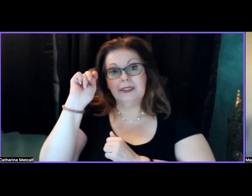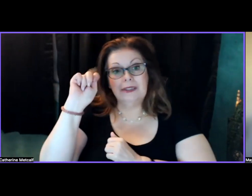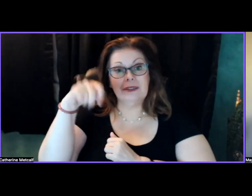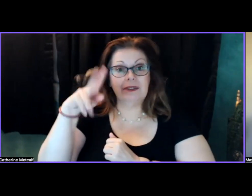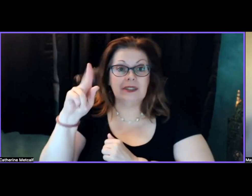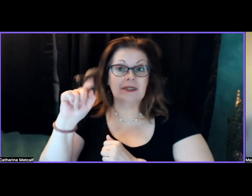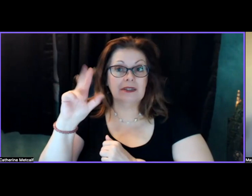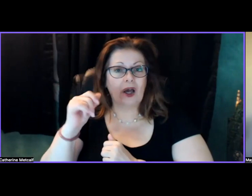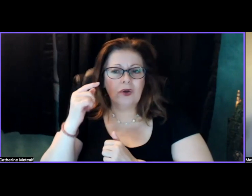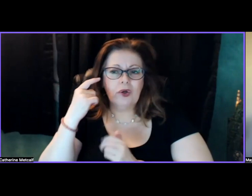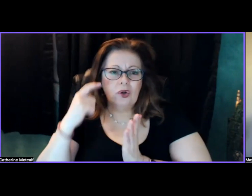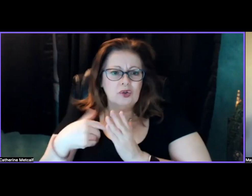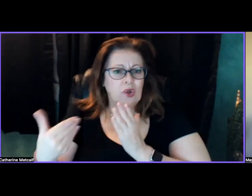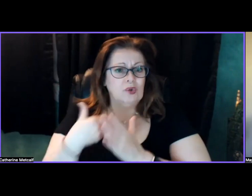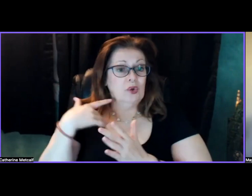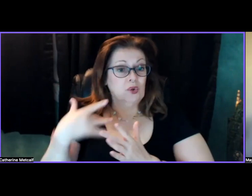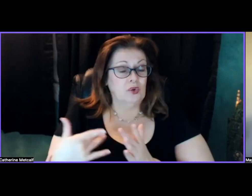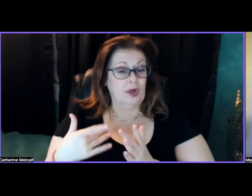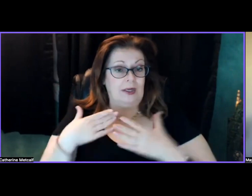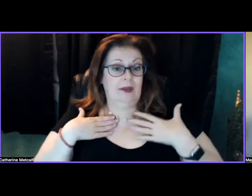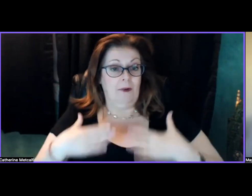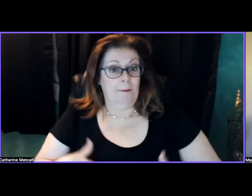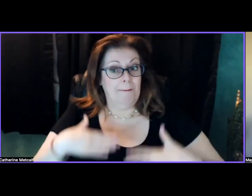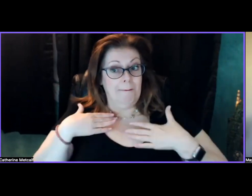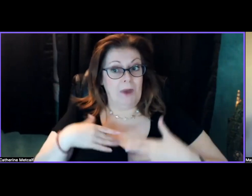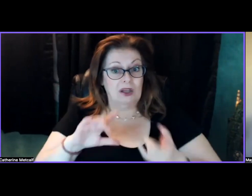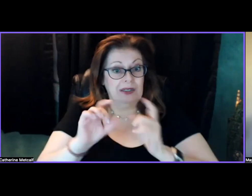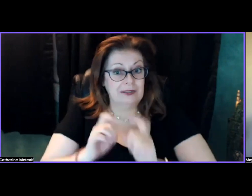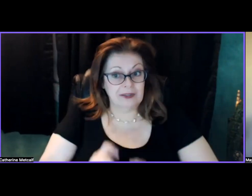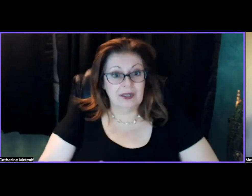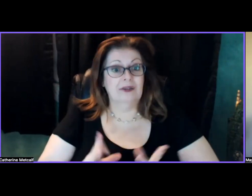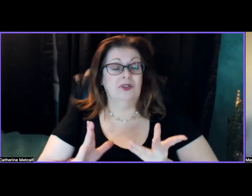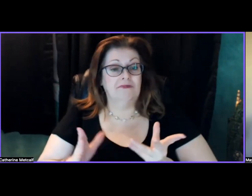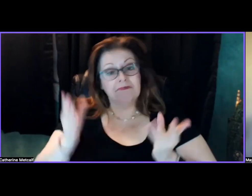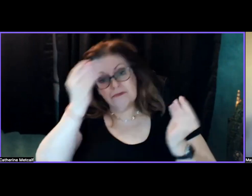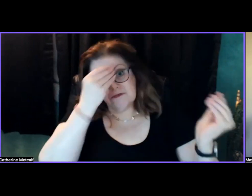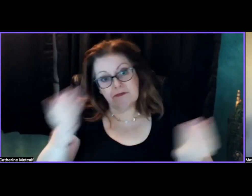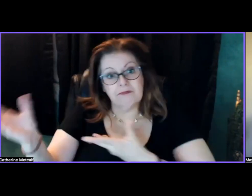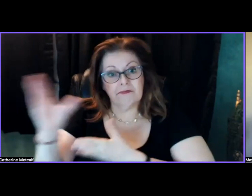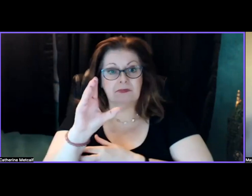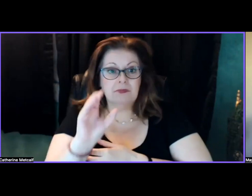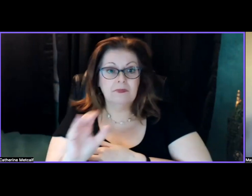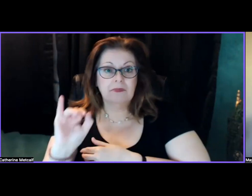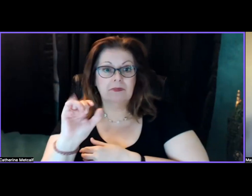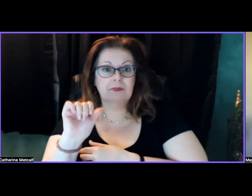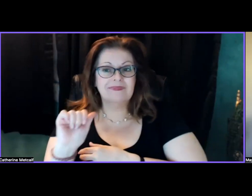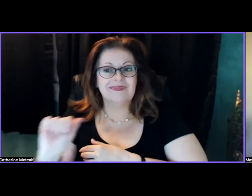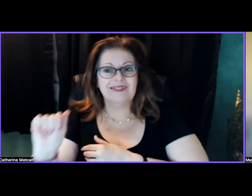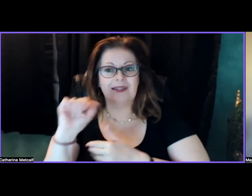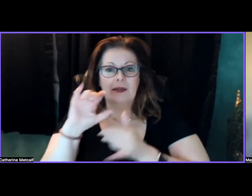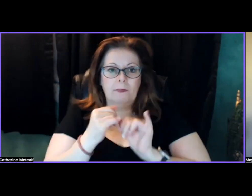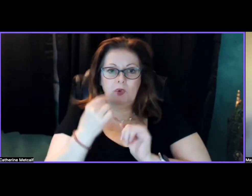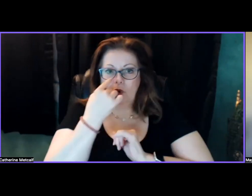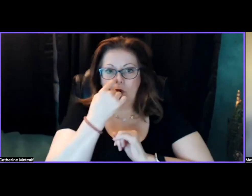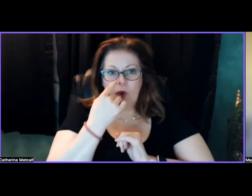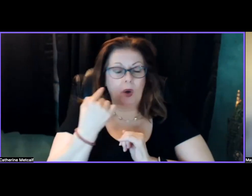trend. Turn your face to the side and record it. More thorough biometric information for the CIA. We surveil our faces for the screen. We measure our noses and lips, calculate